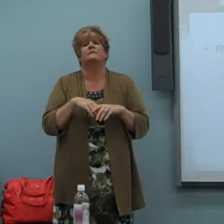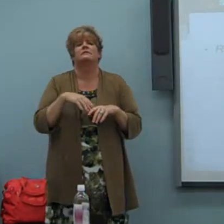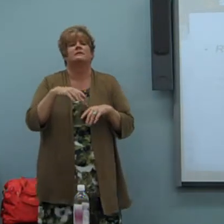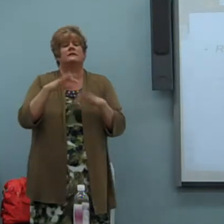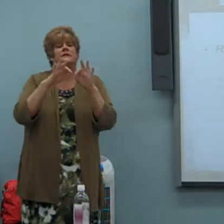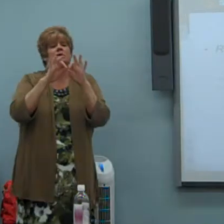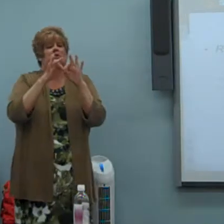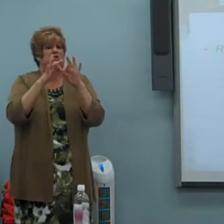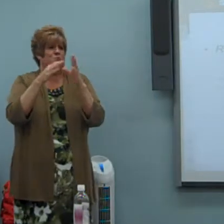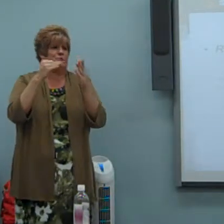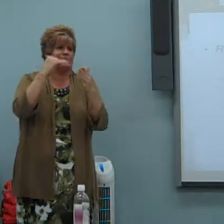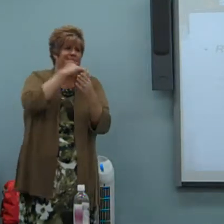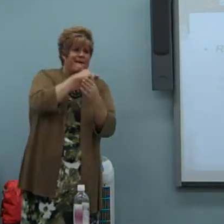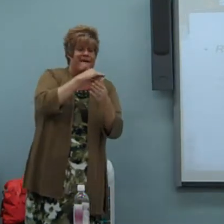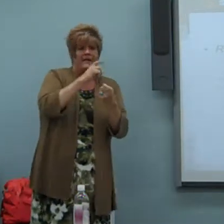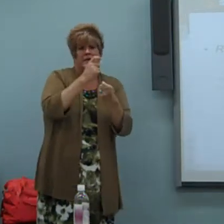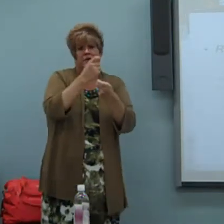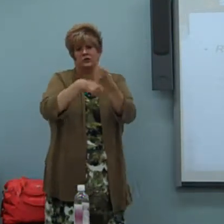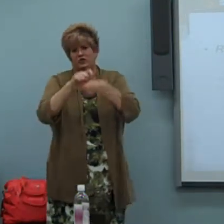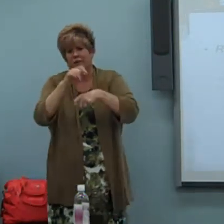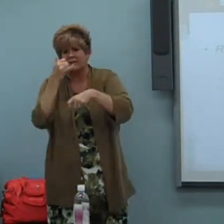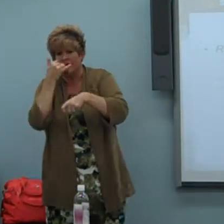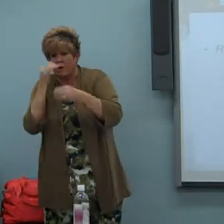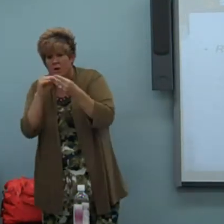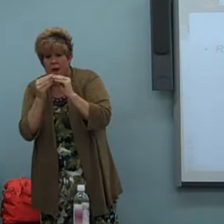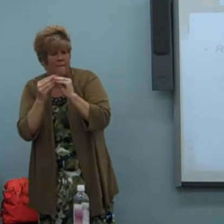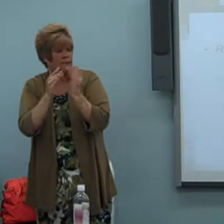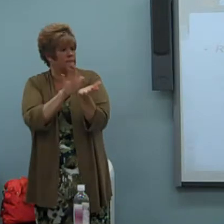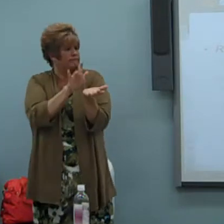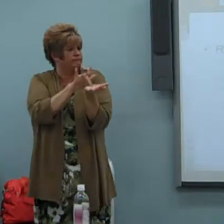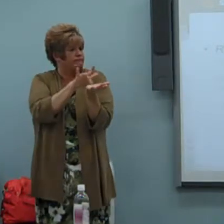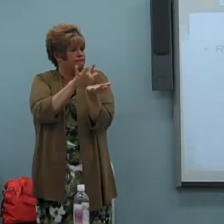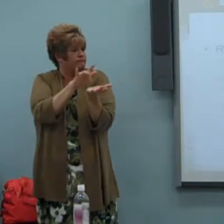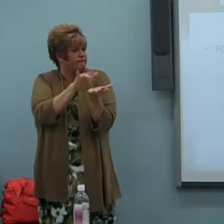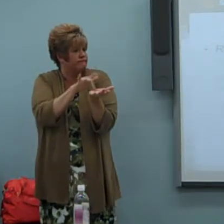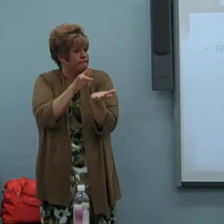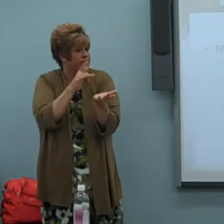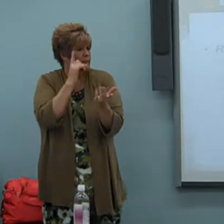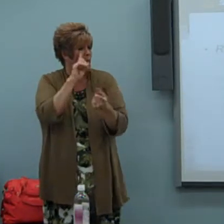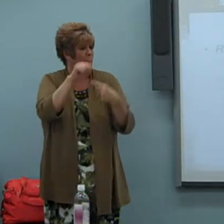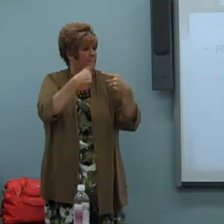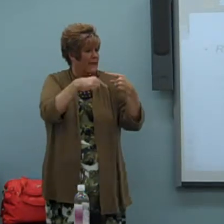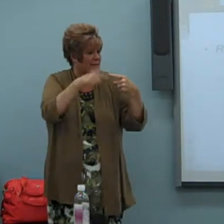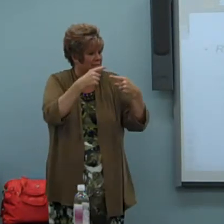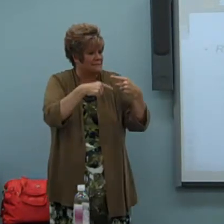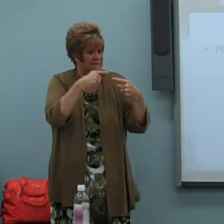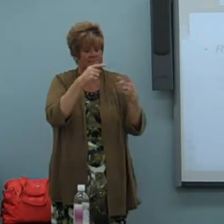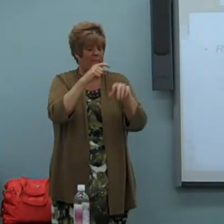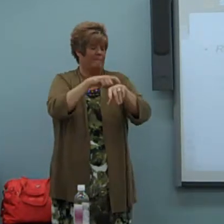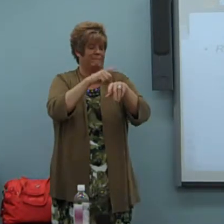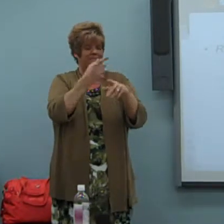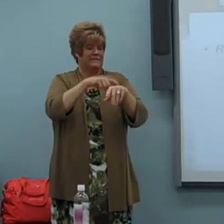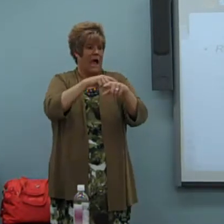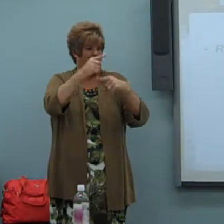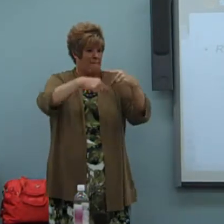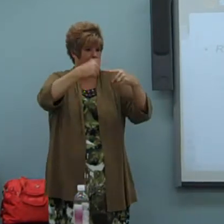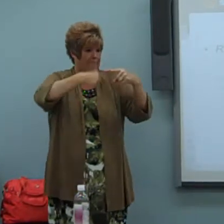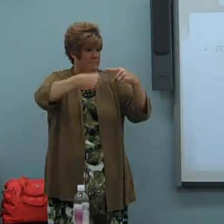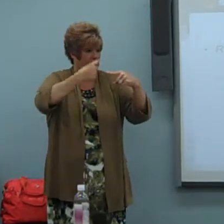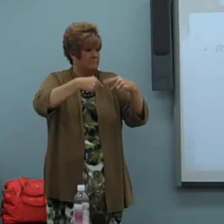So that's how fraud happens with all of the different lying and changing of phone numbers. If you're taking advantage of the FCC and